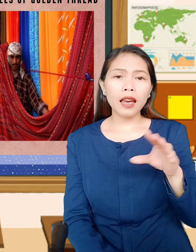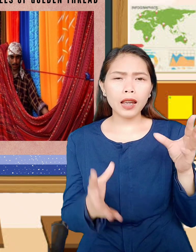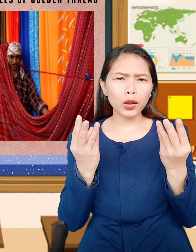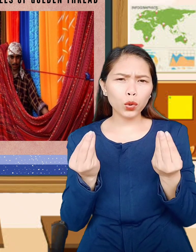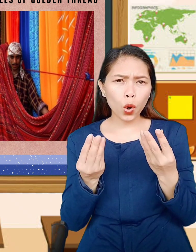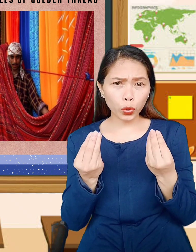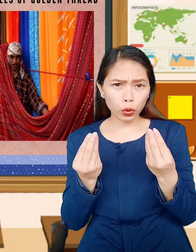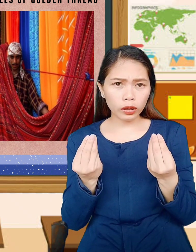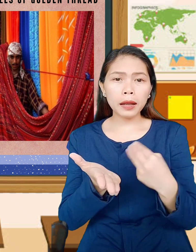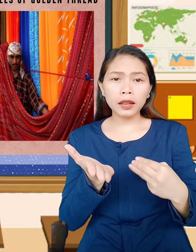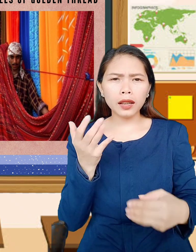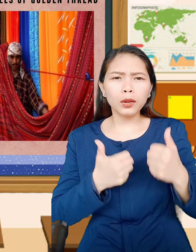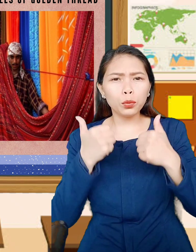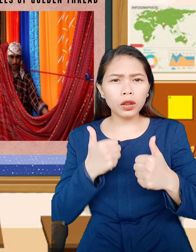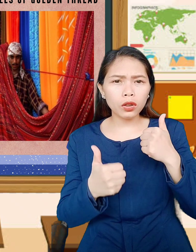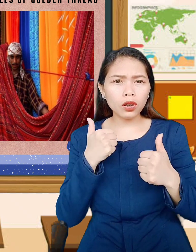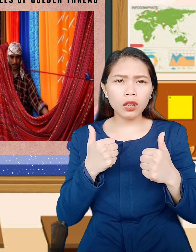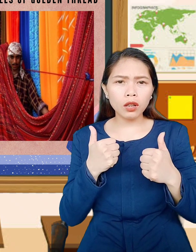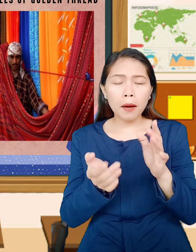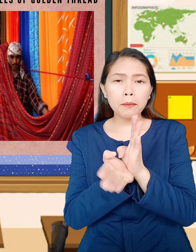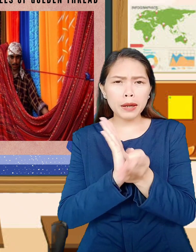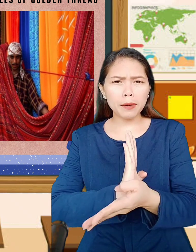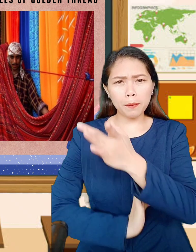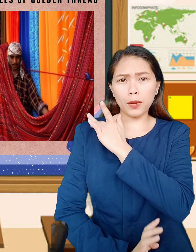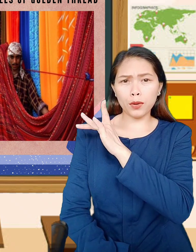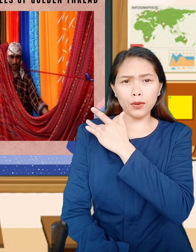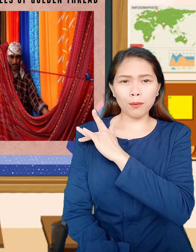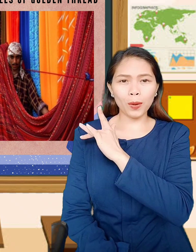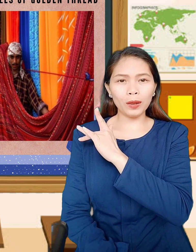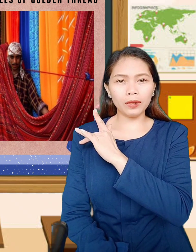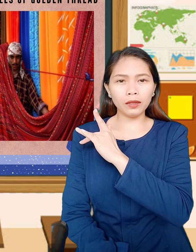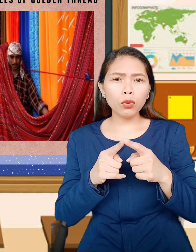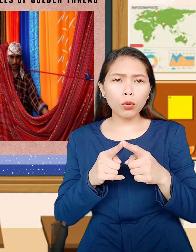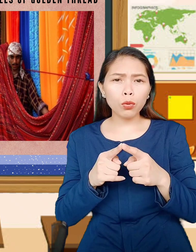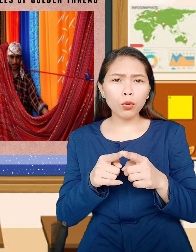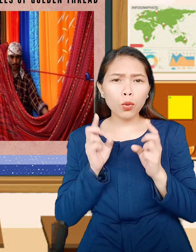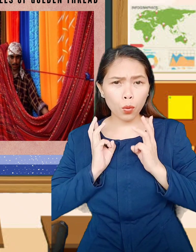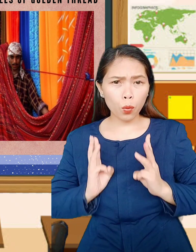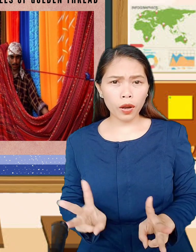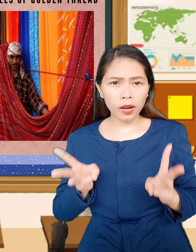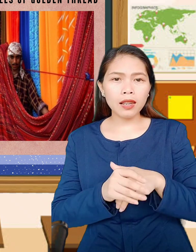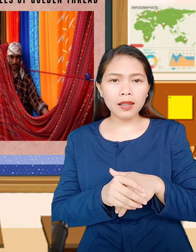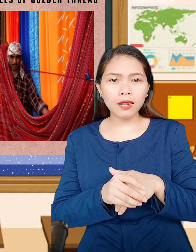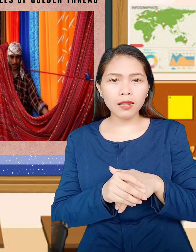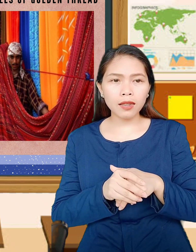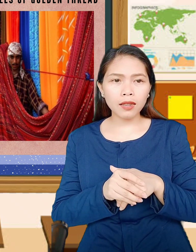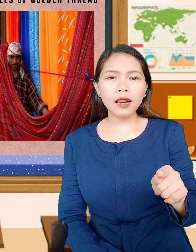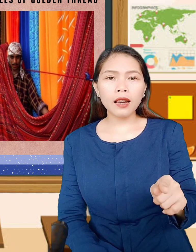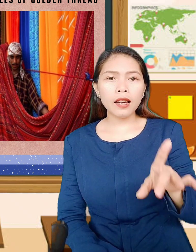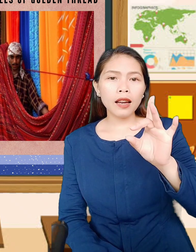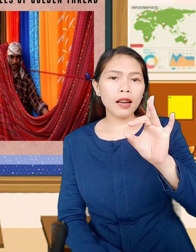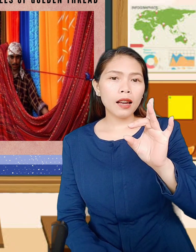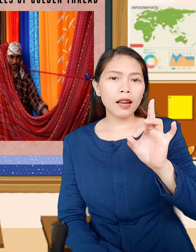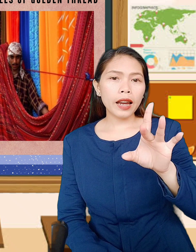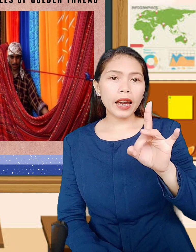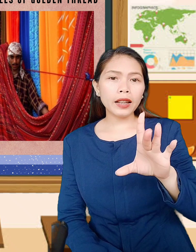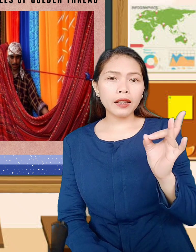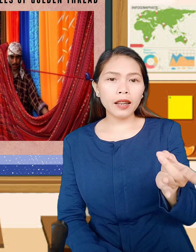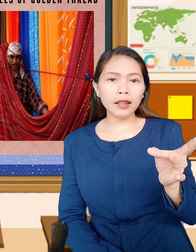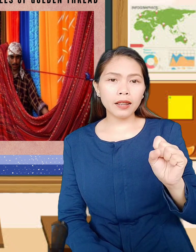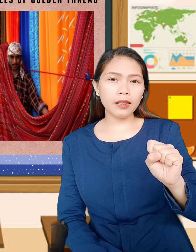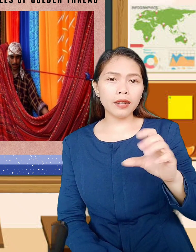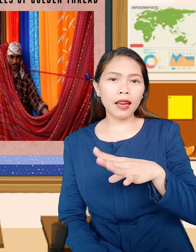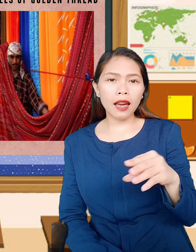cotton material which became fashionable for women and children to wear